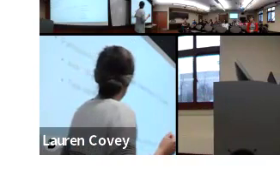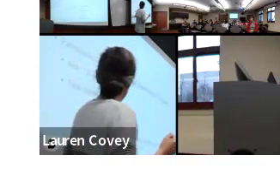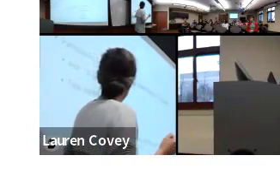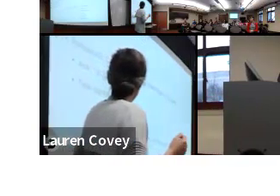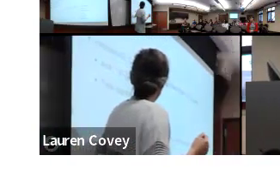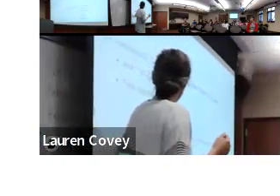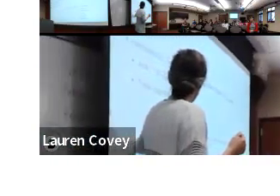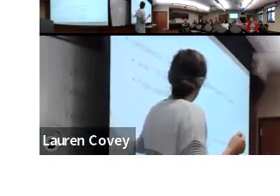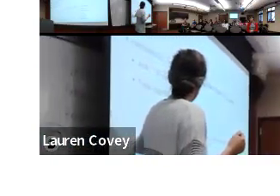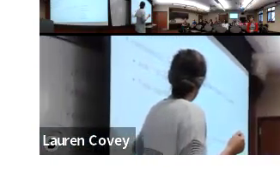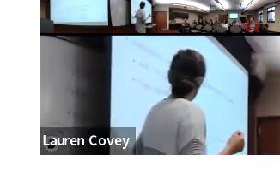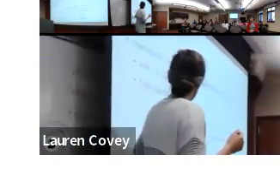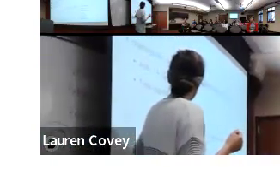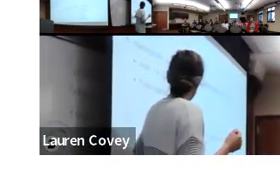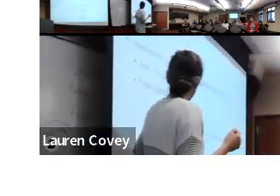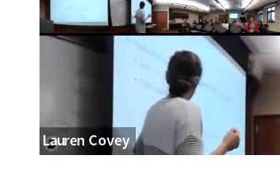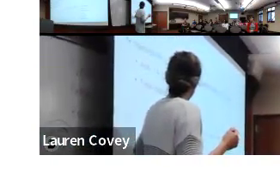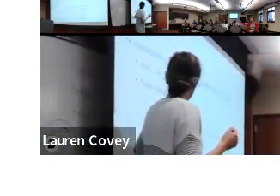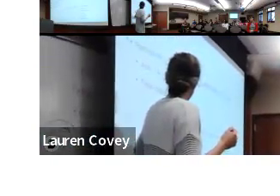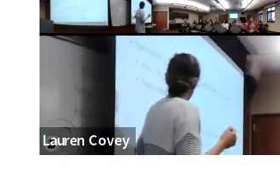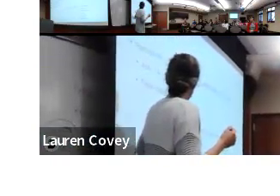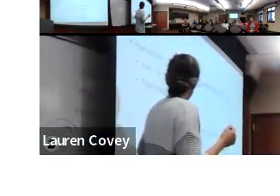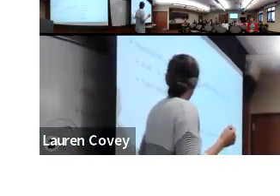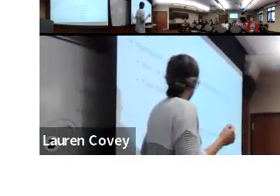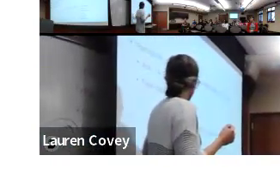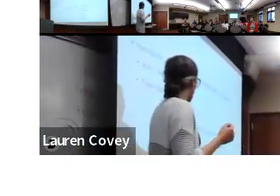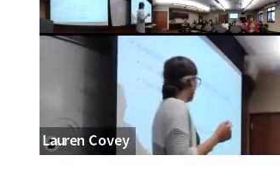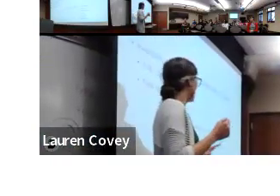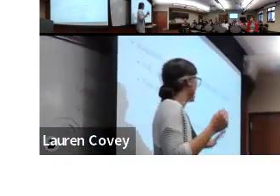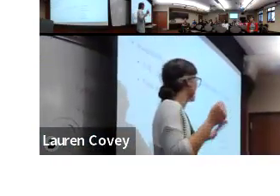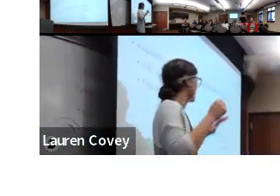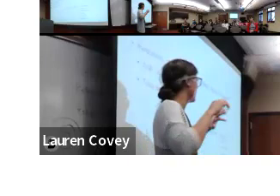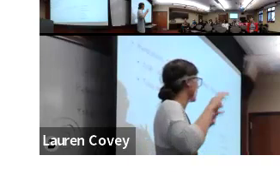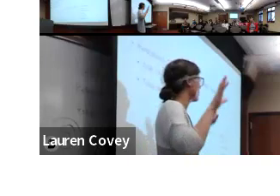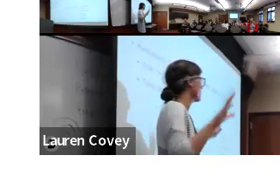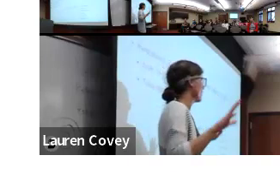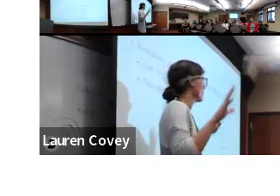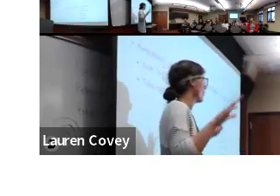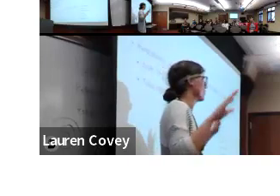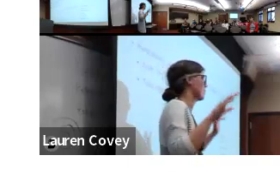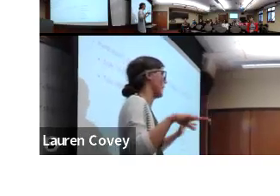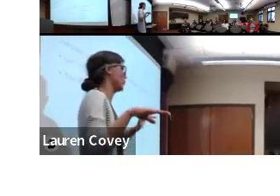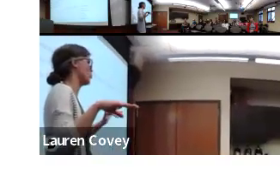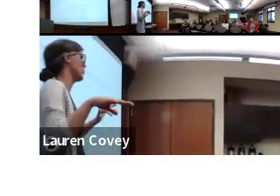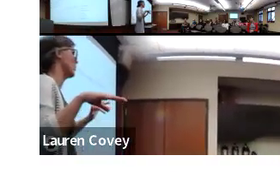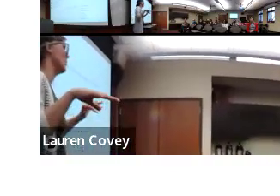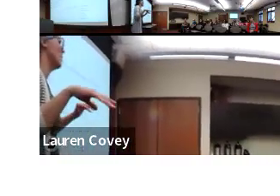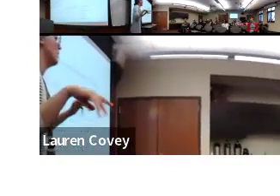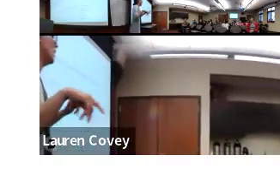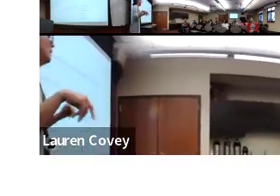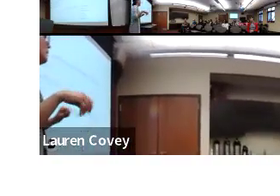I don't remember Cody, but Carlos and Martin and Maya were all in communities of spoken Spanish.